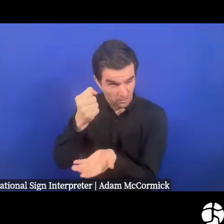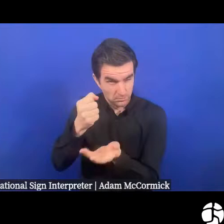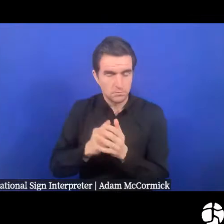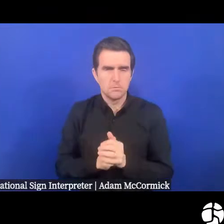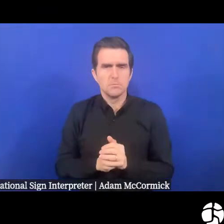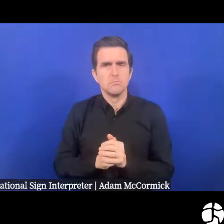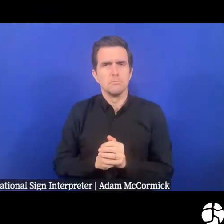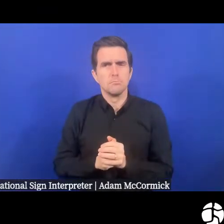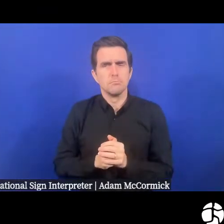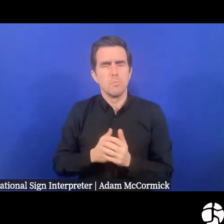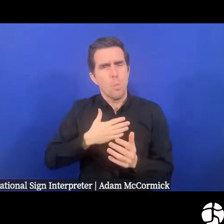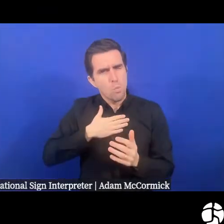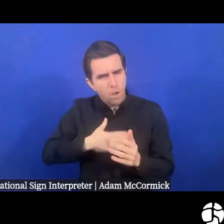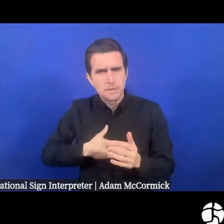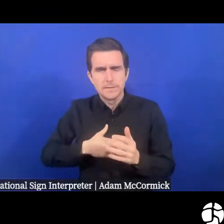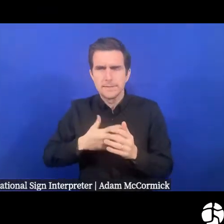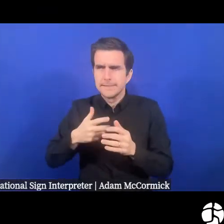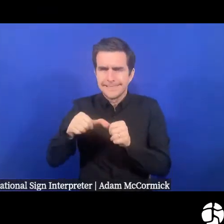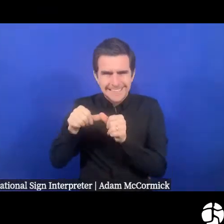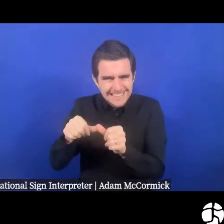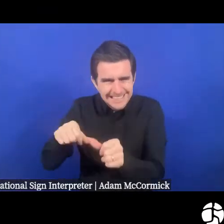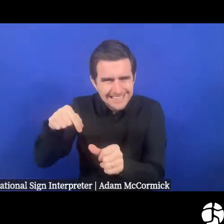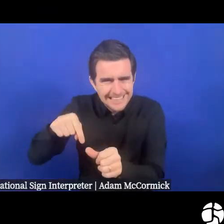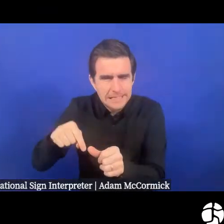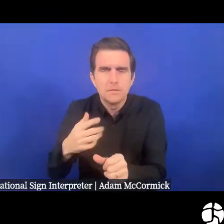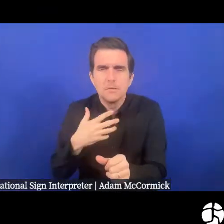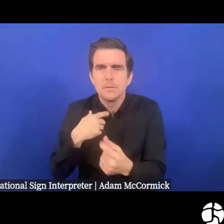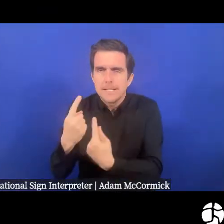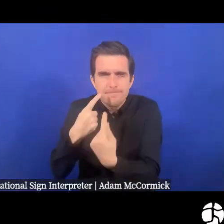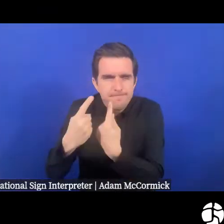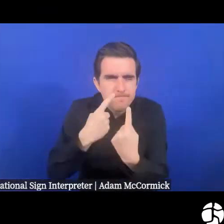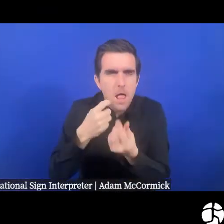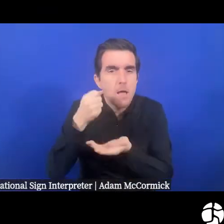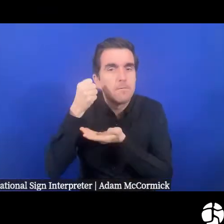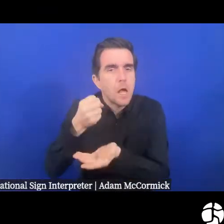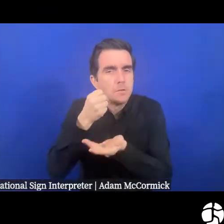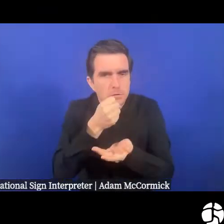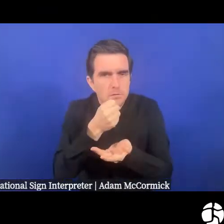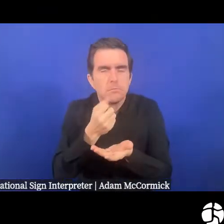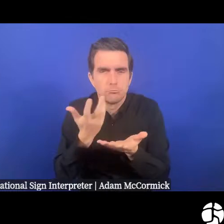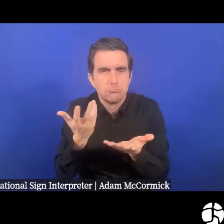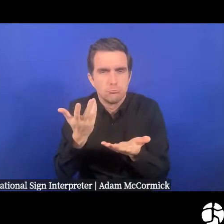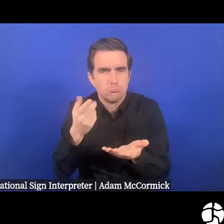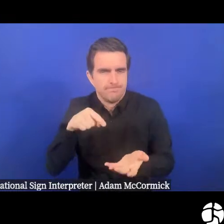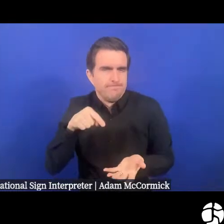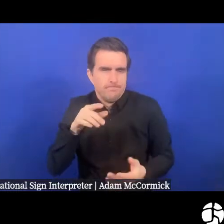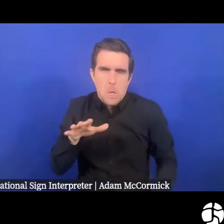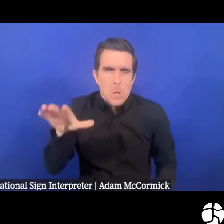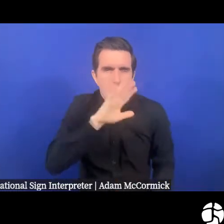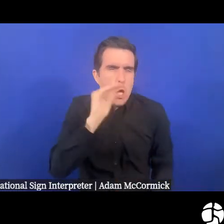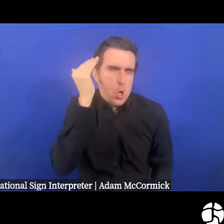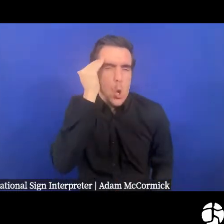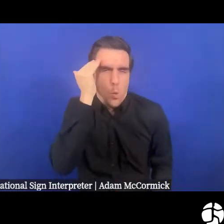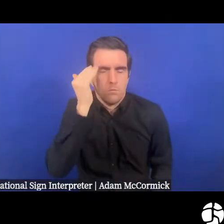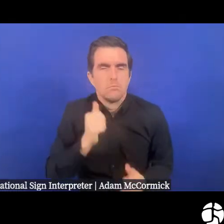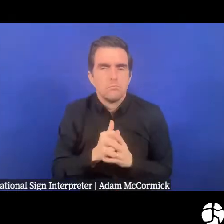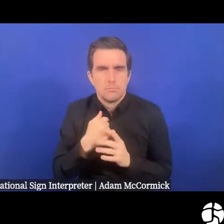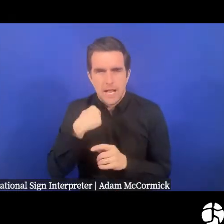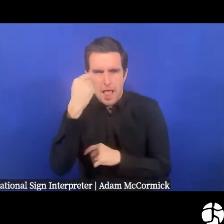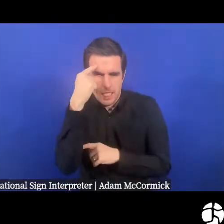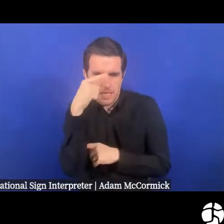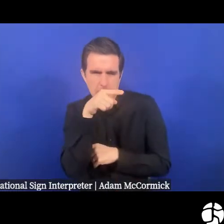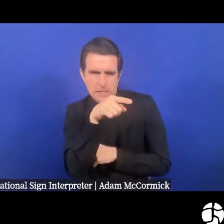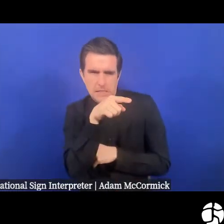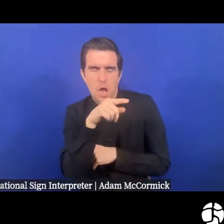don't need a lot of funding. And trust me, yes, funding is important, but it's not the most